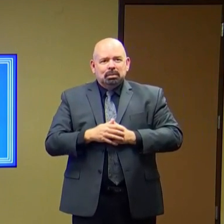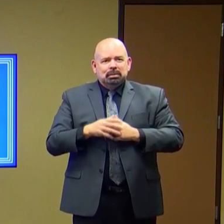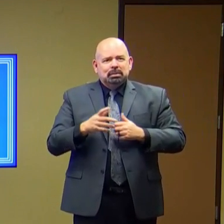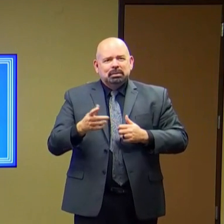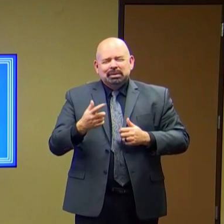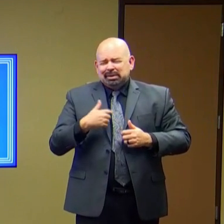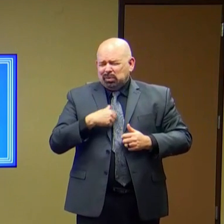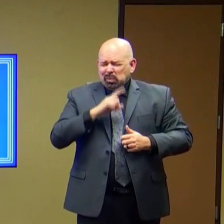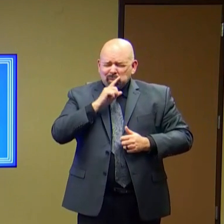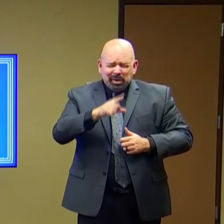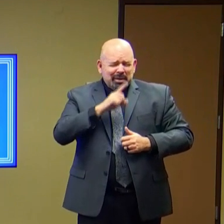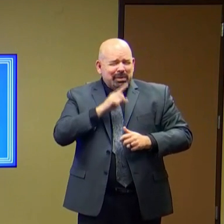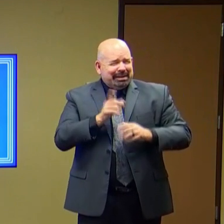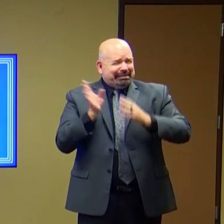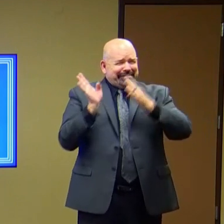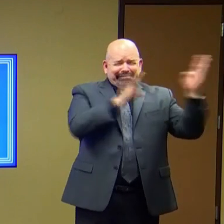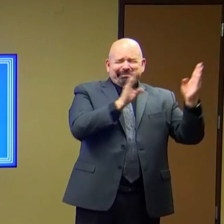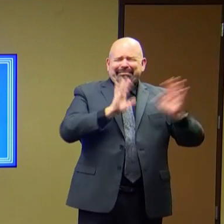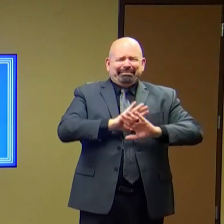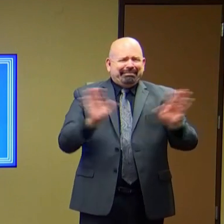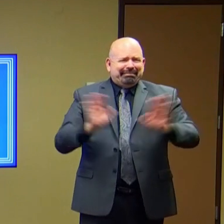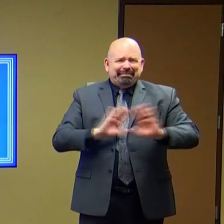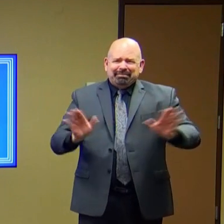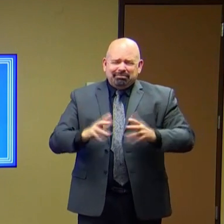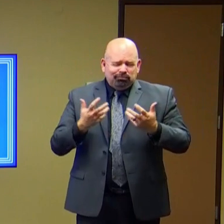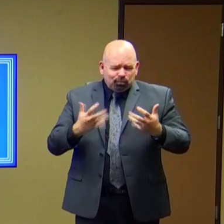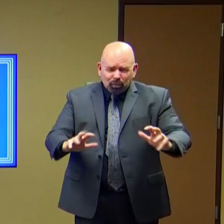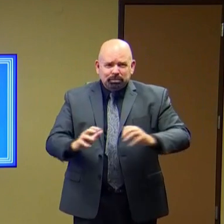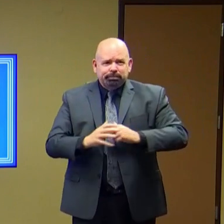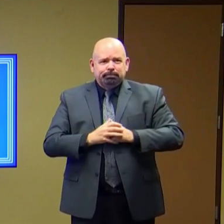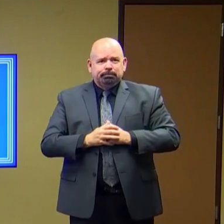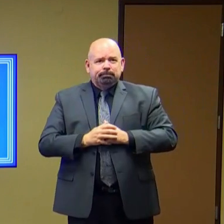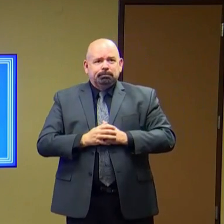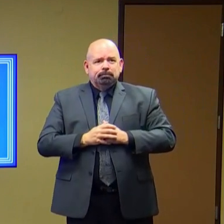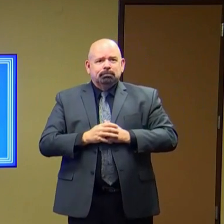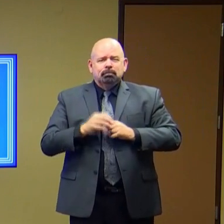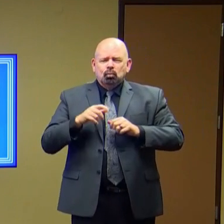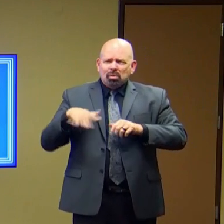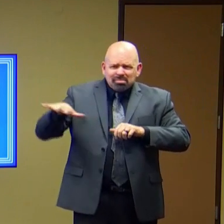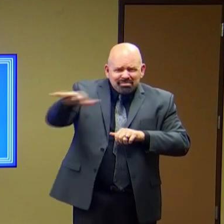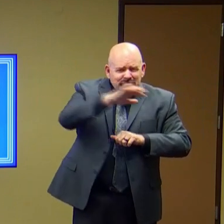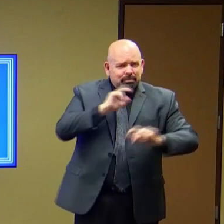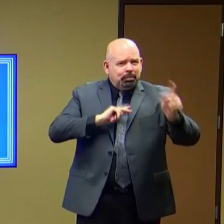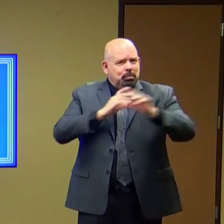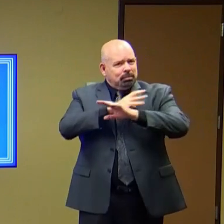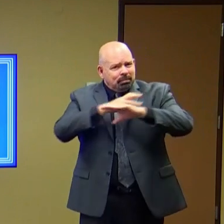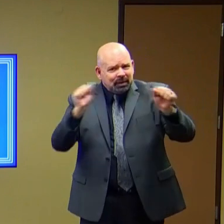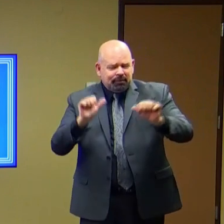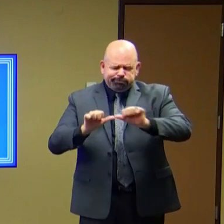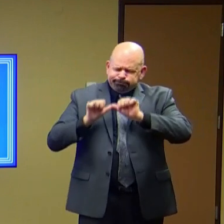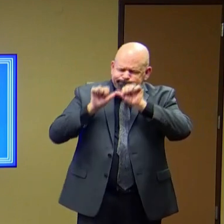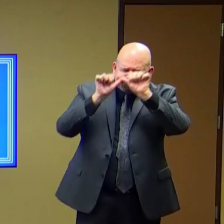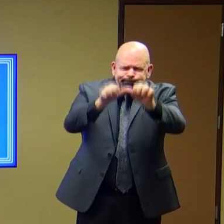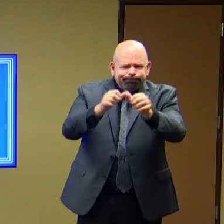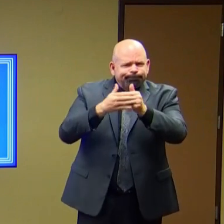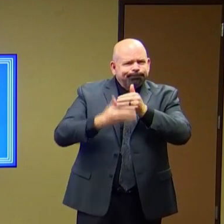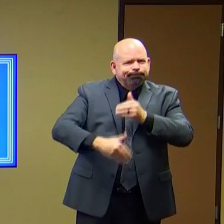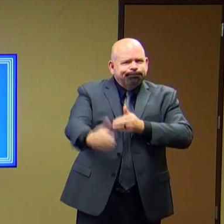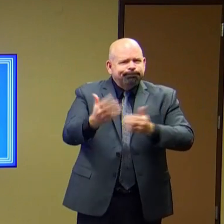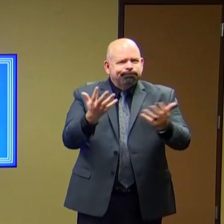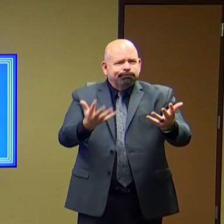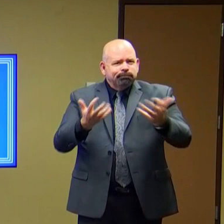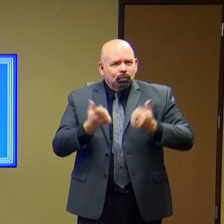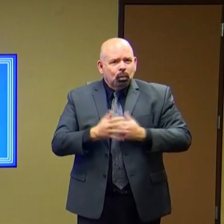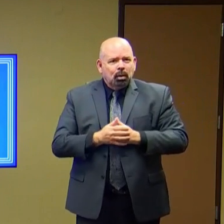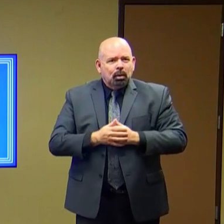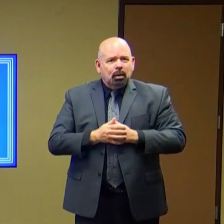us to look at more businesses thriving and opening and more freedoms for people and